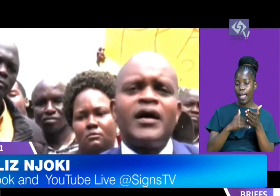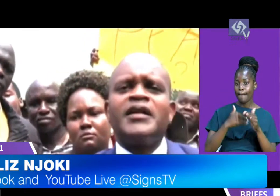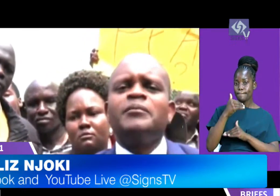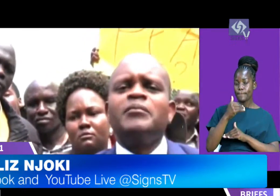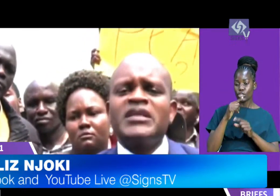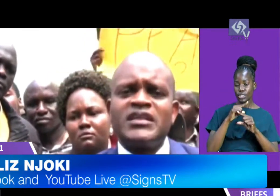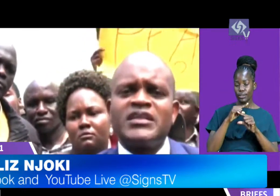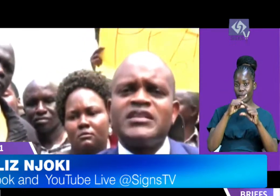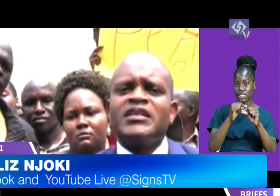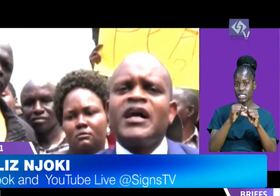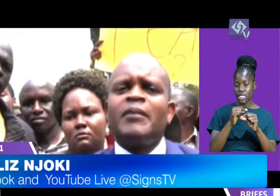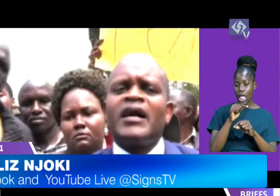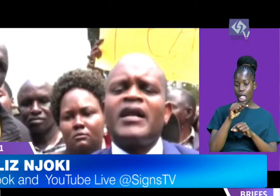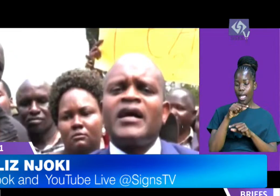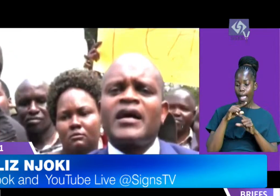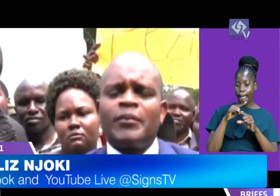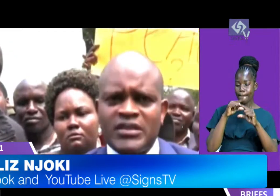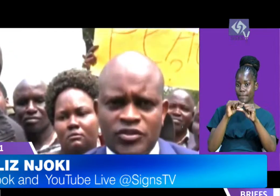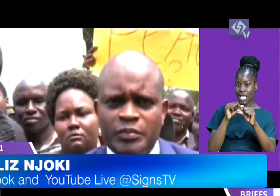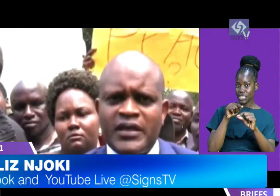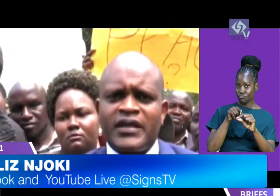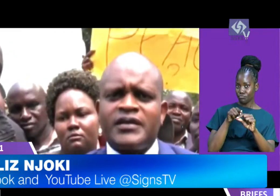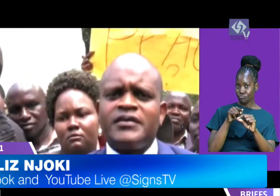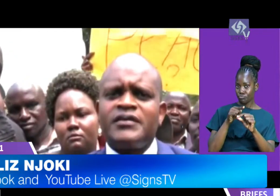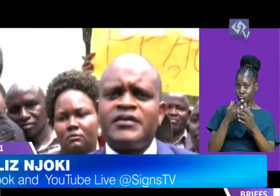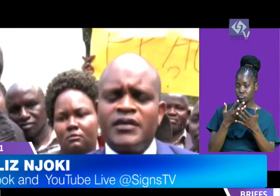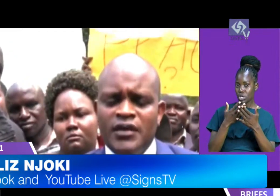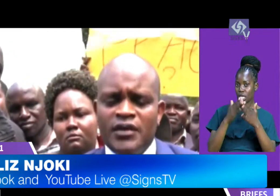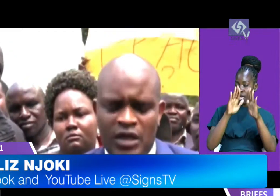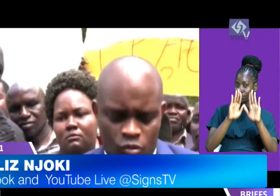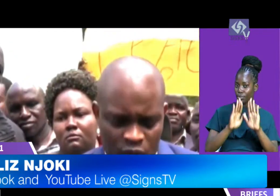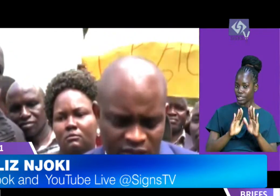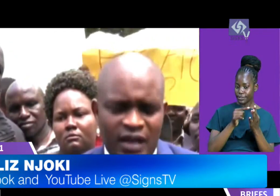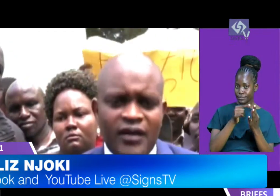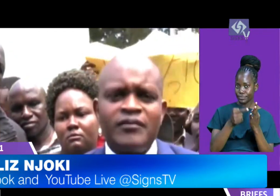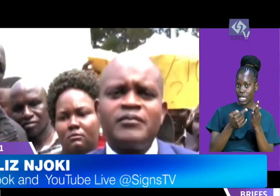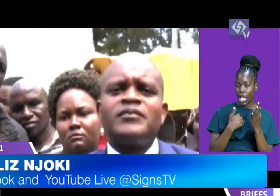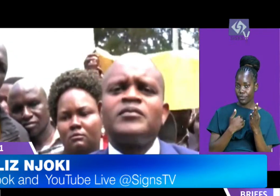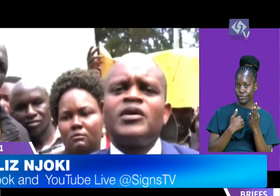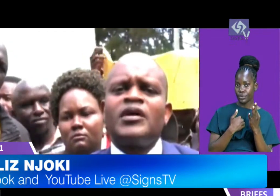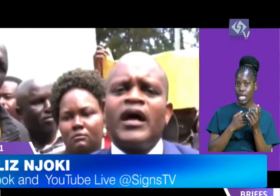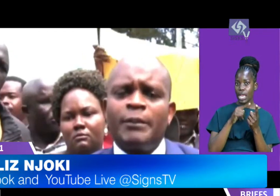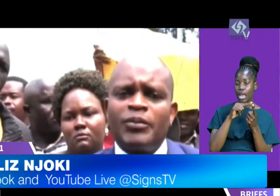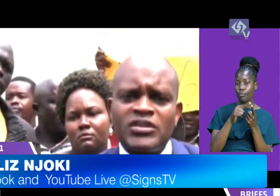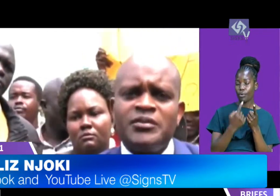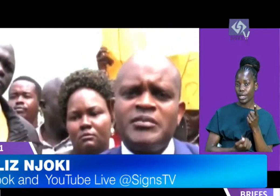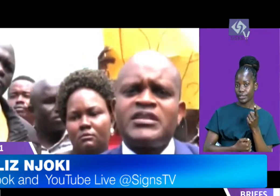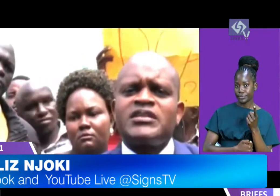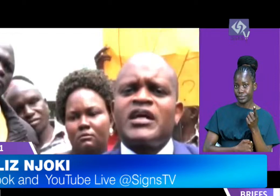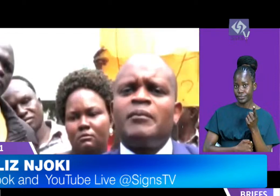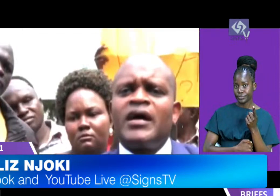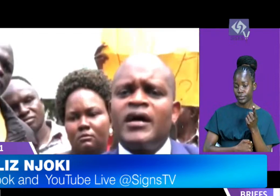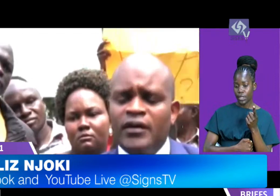kwamba ni message ina maana kama tatu peke yake. Ya kwanza aliposti hii message